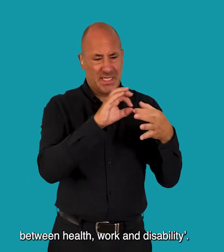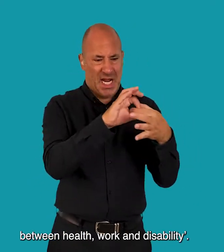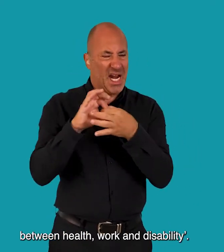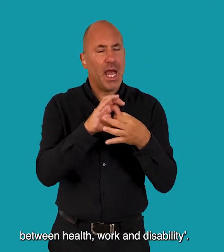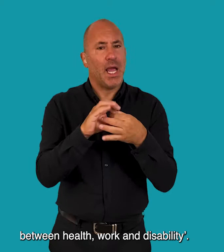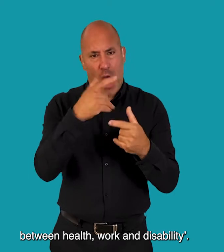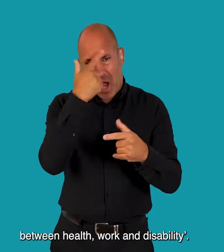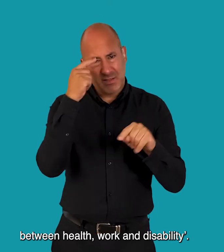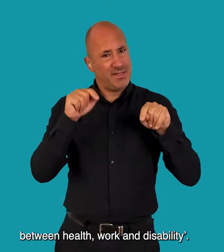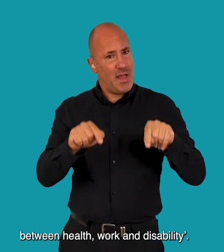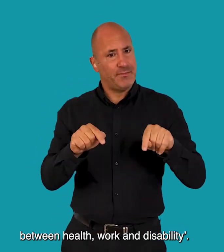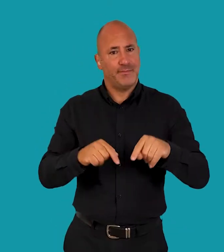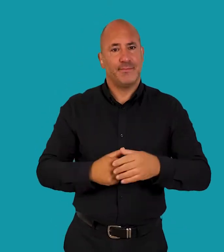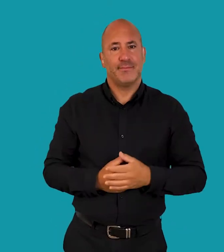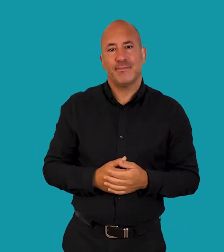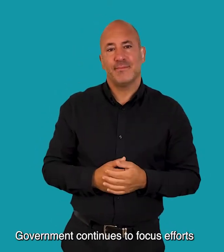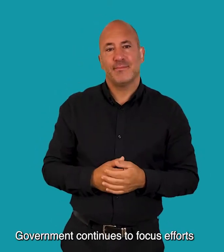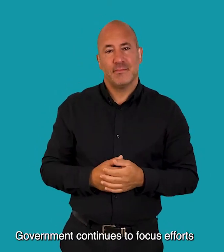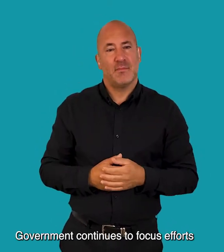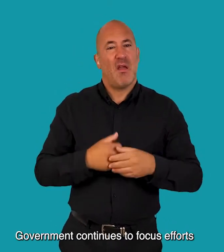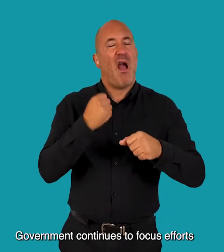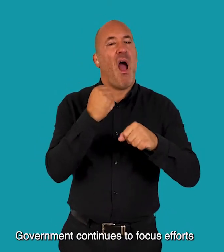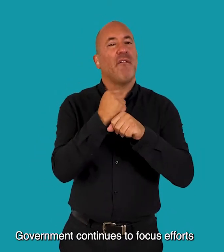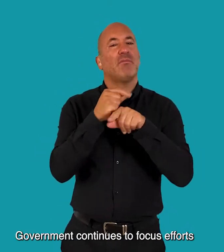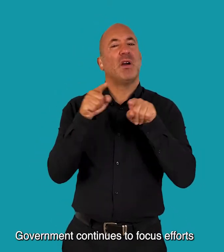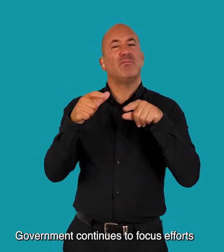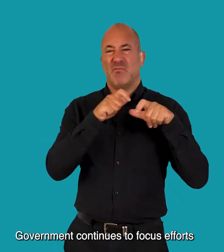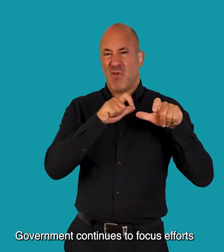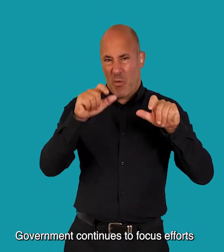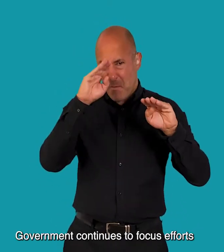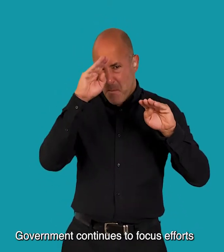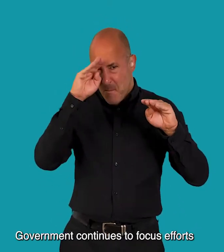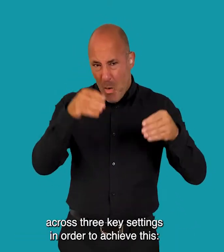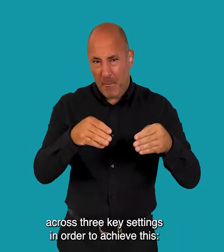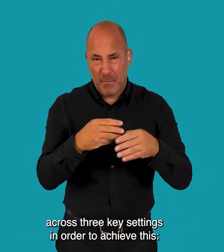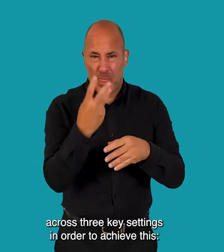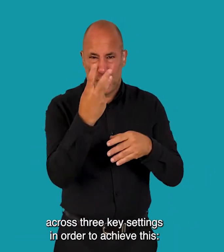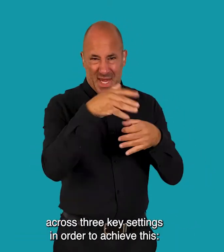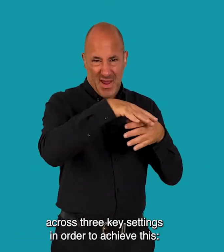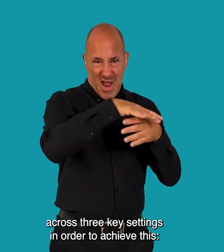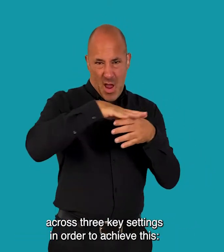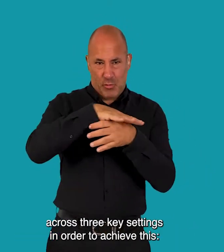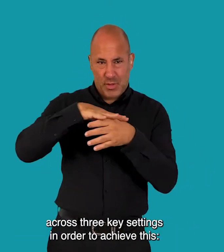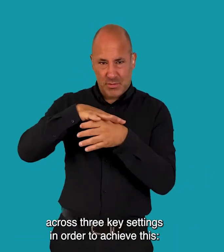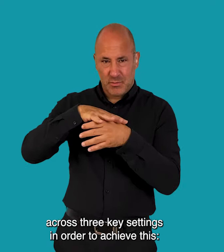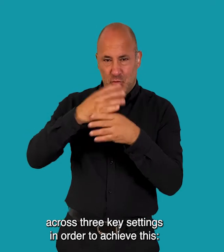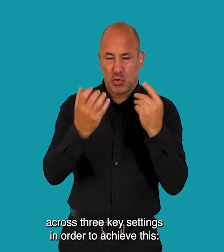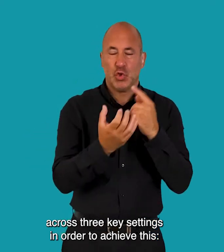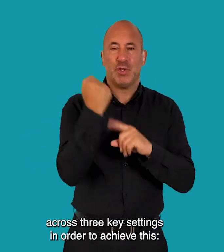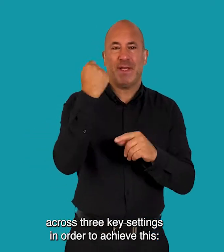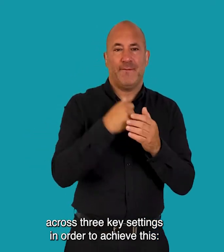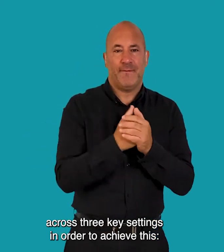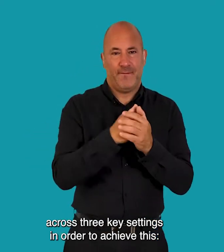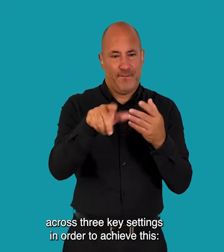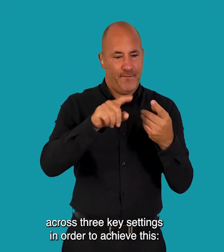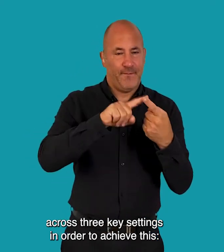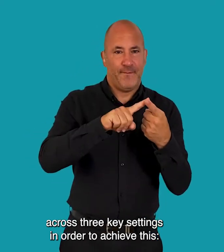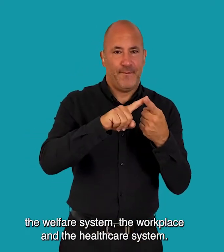and disability. Government continues to focus efforts across 3 key settings in order to achieve this: the